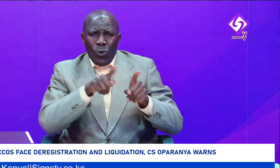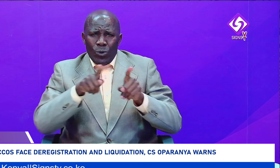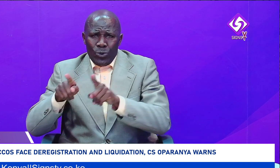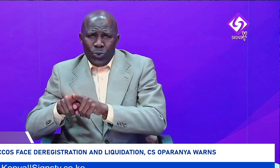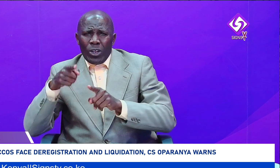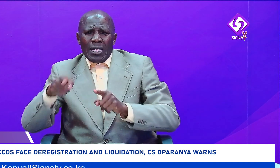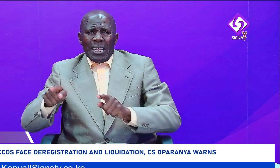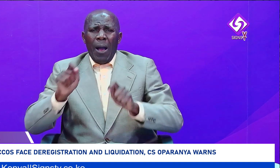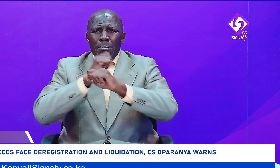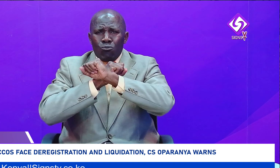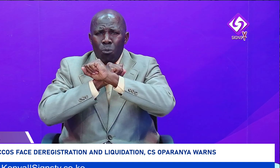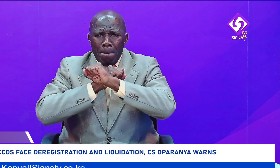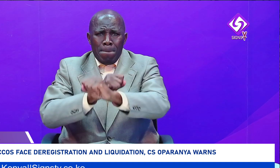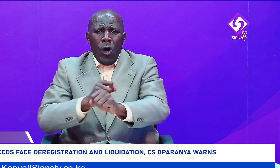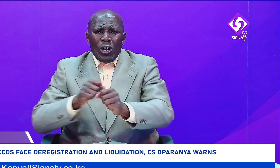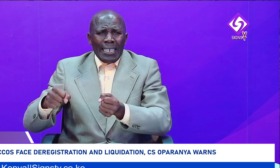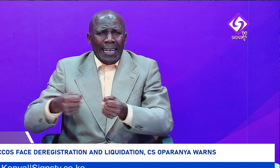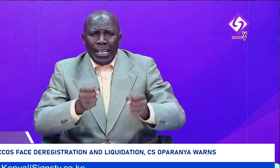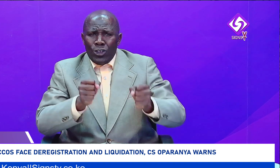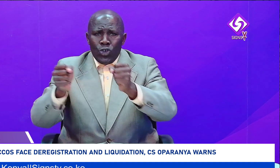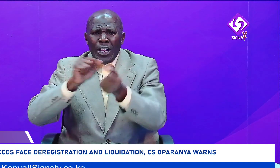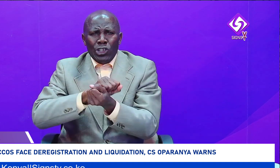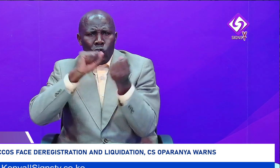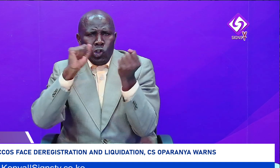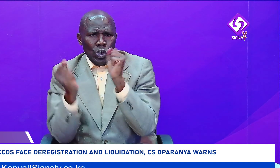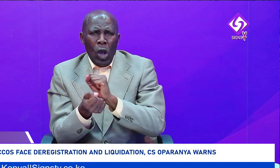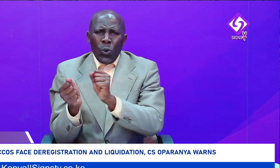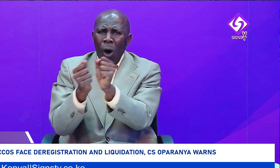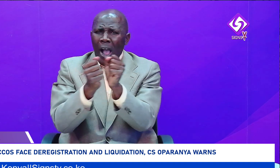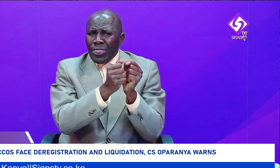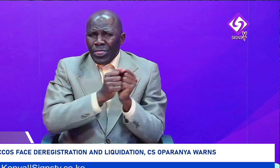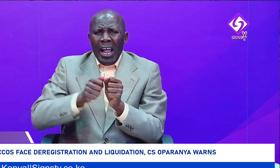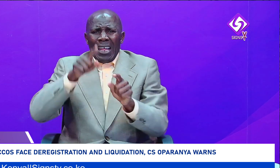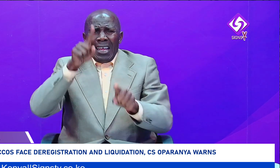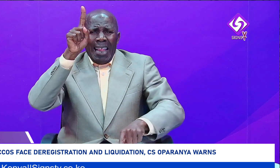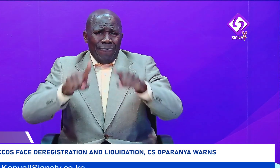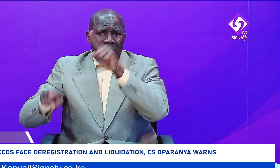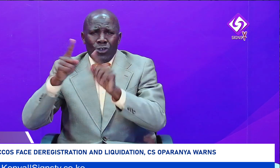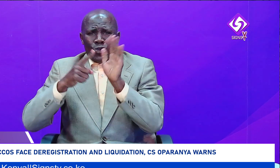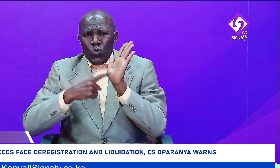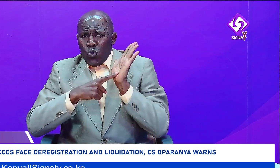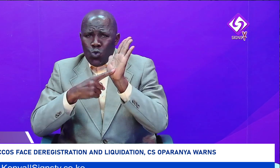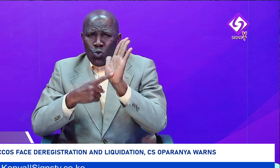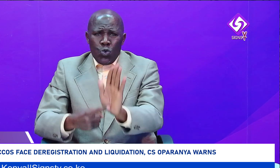The CS also hinted at a potential structural changes within the sector,